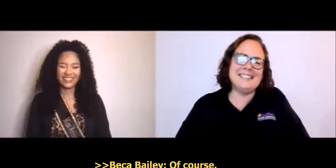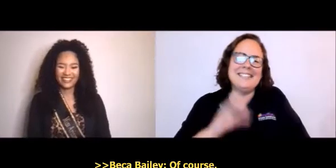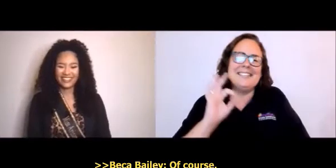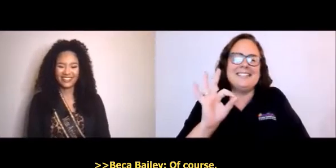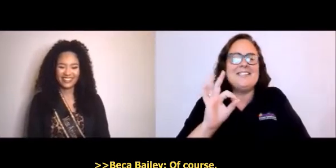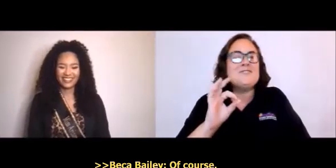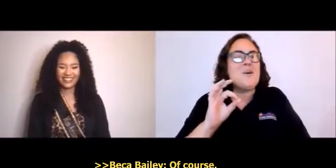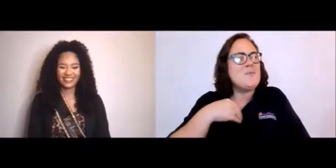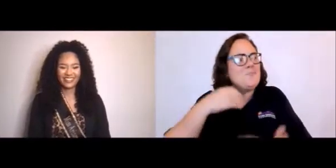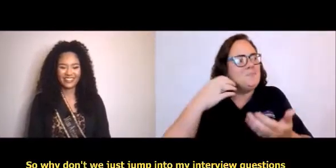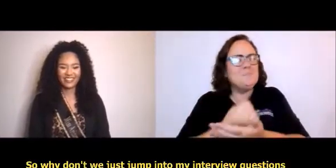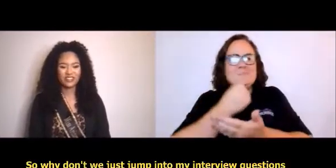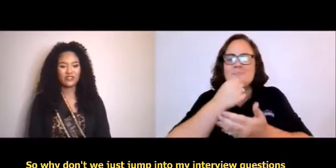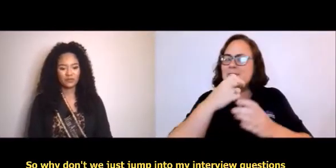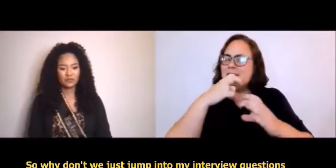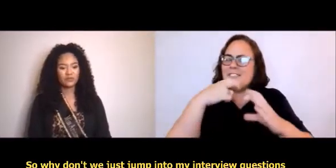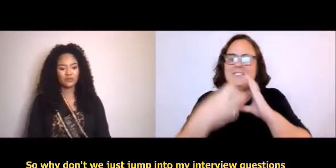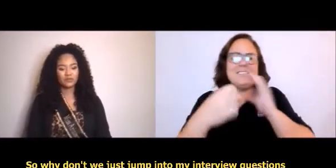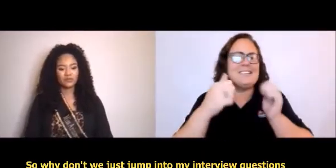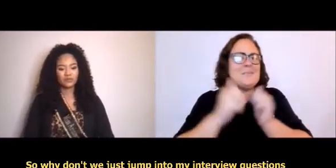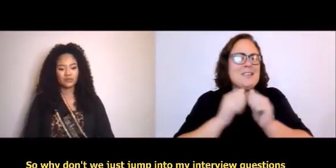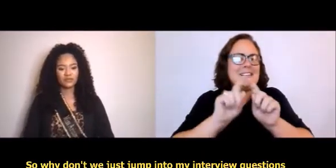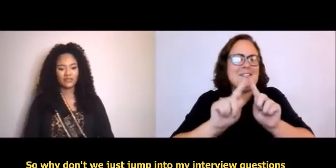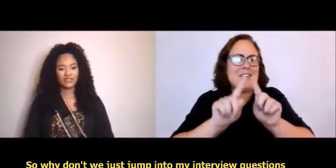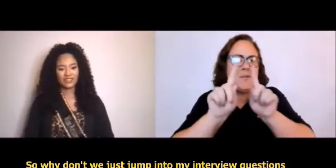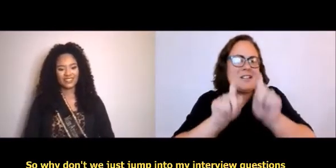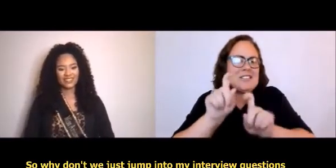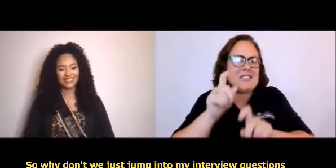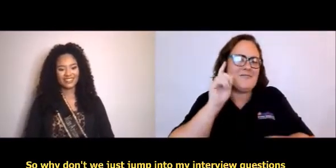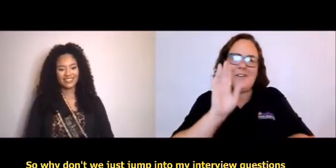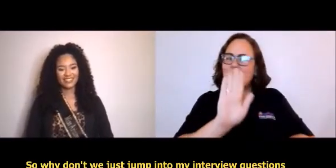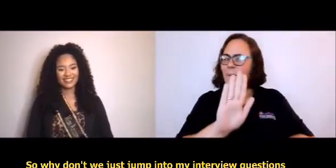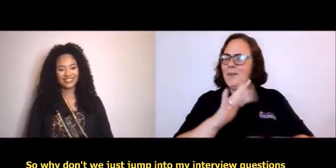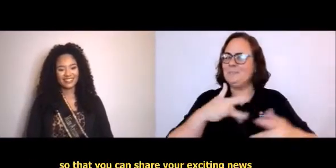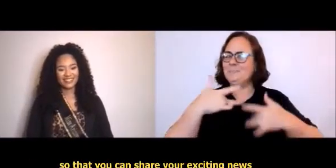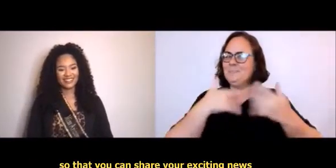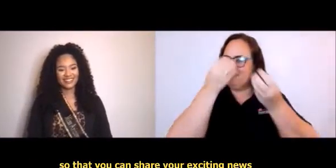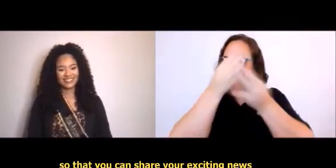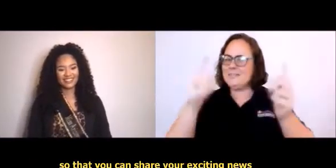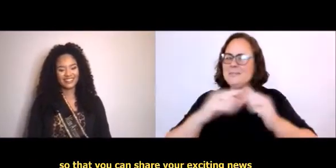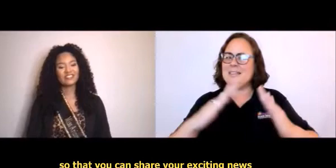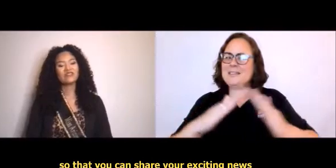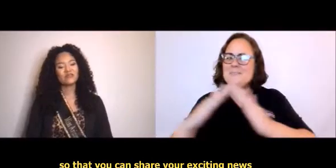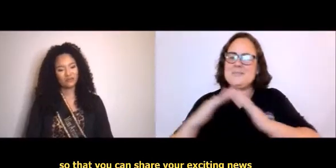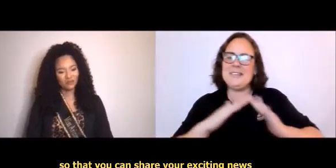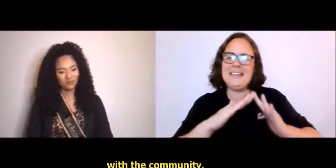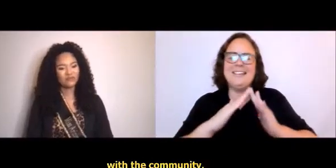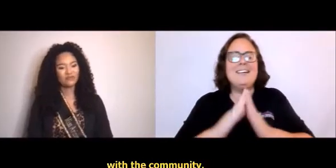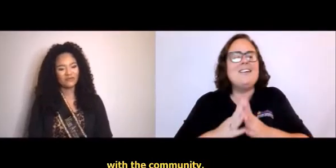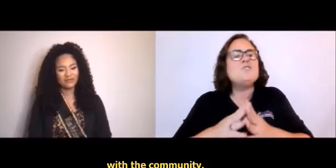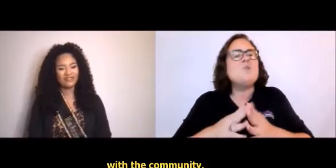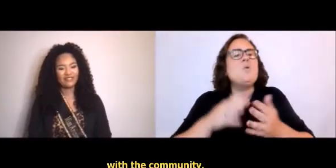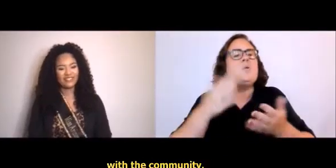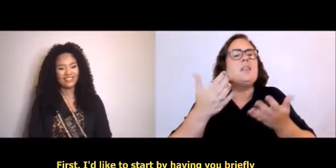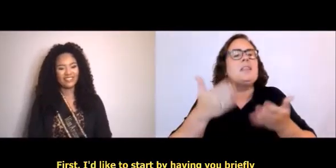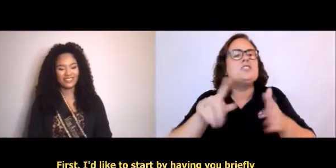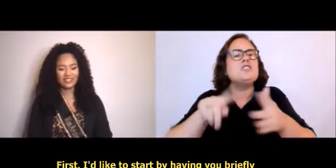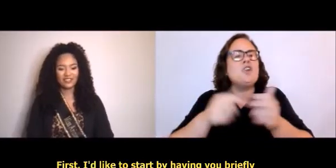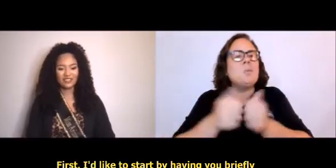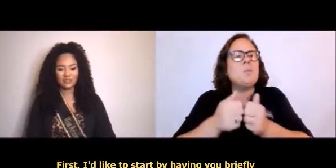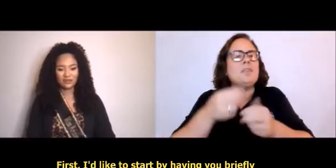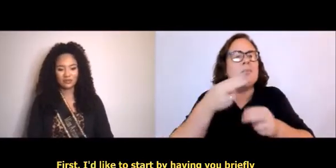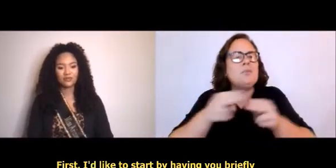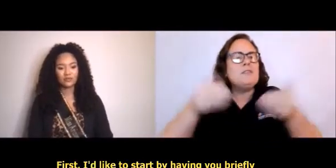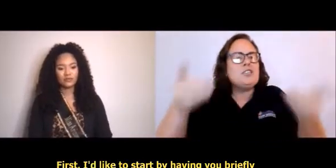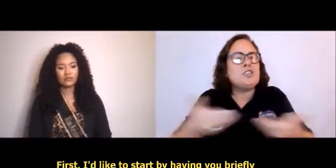Of course. So why don't we just jump into my interview questions so that you can share your exciting news with the community. First,